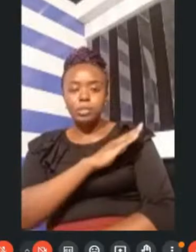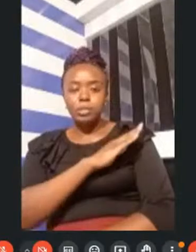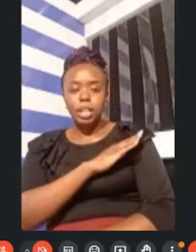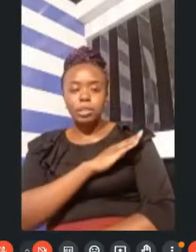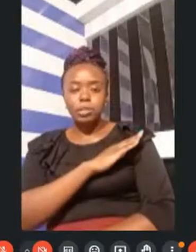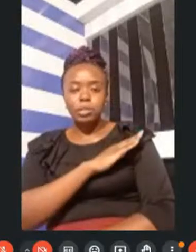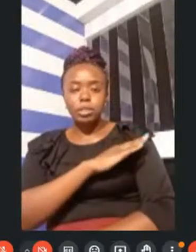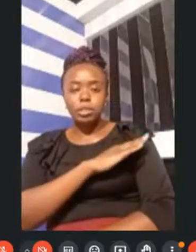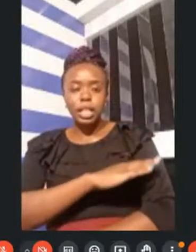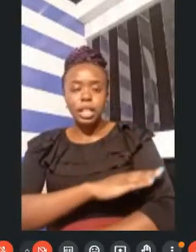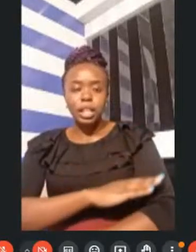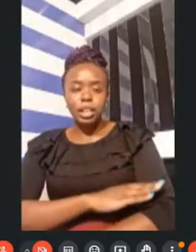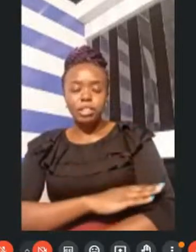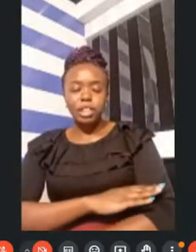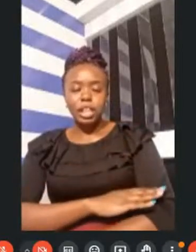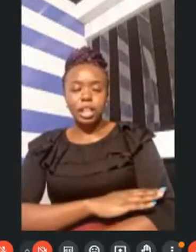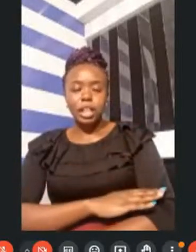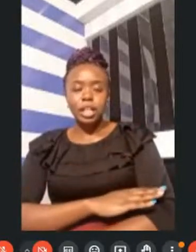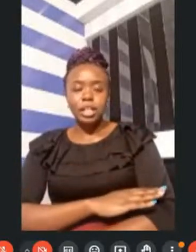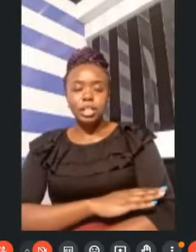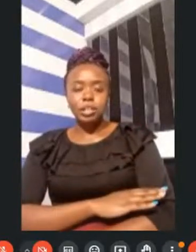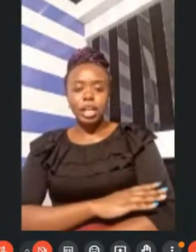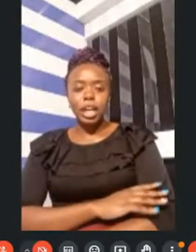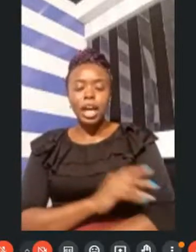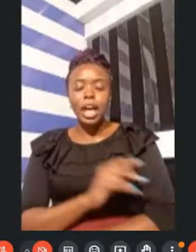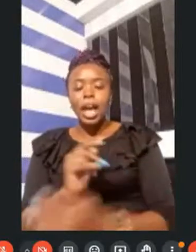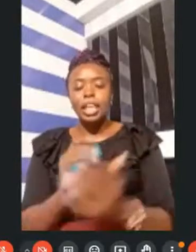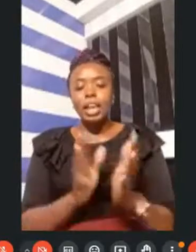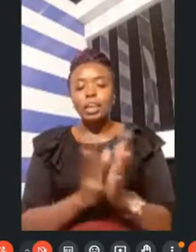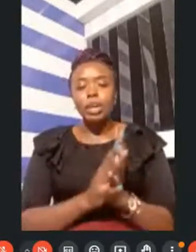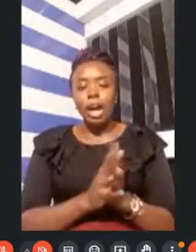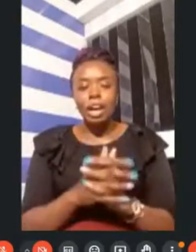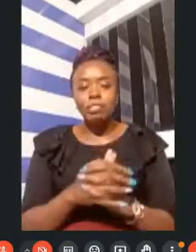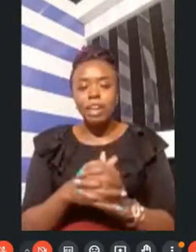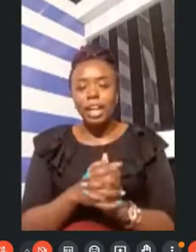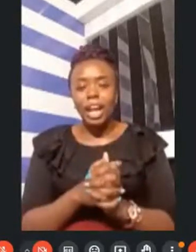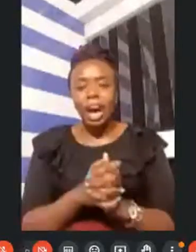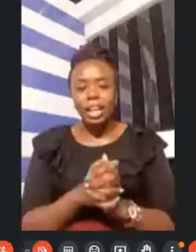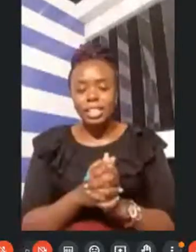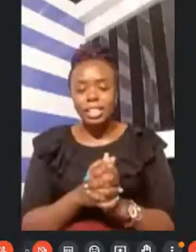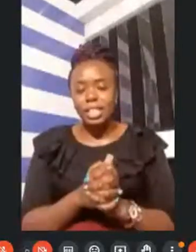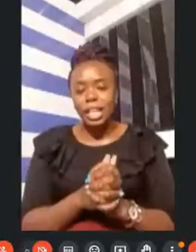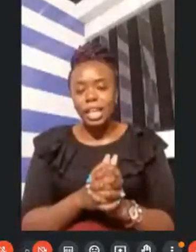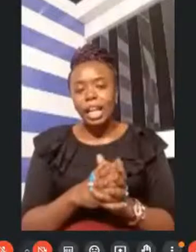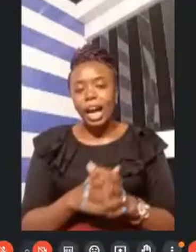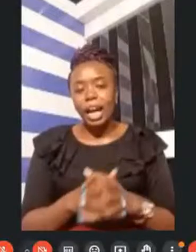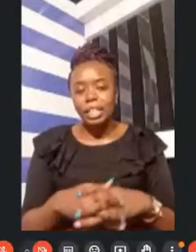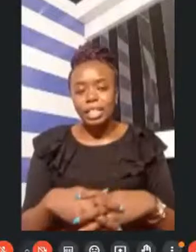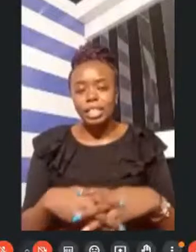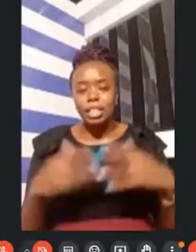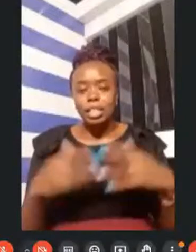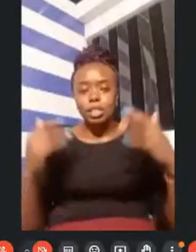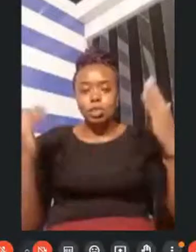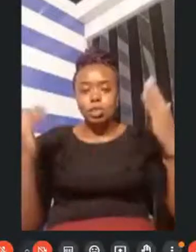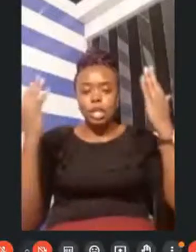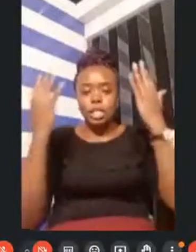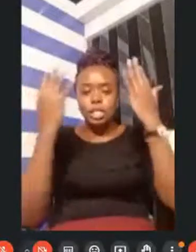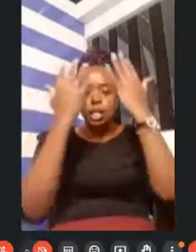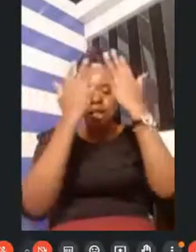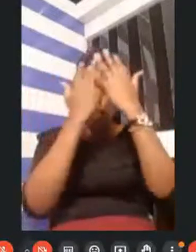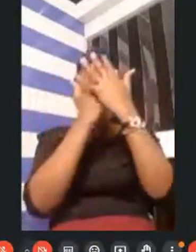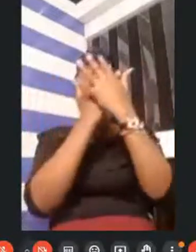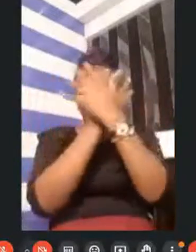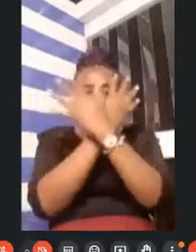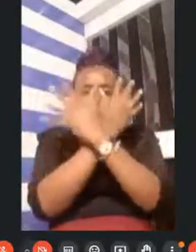Noon, afternoon, evening. Okay, and then we have night, night.